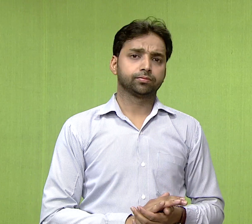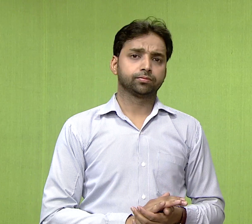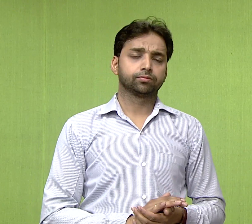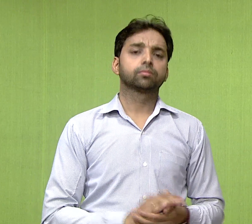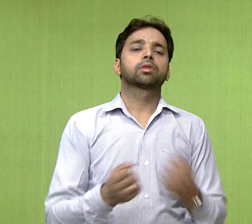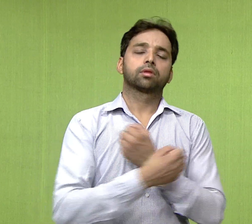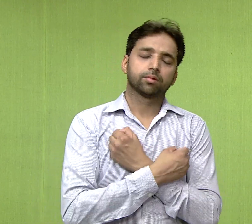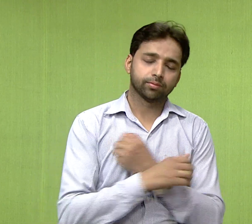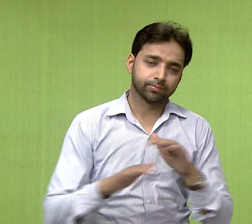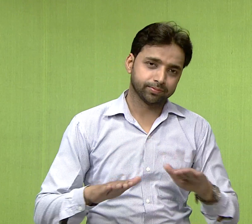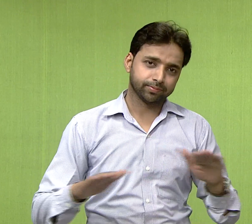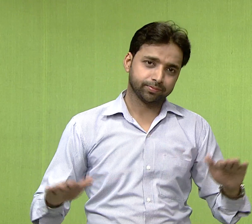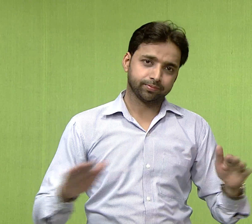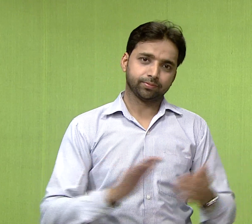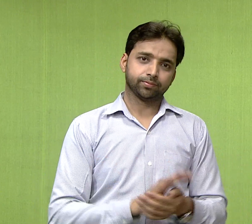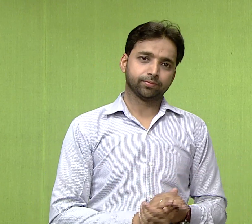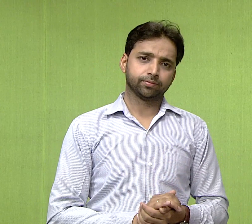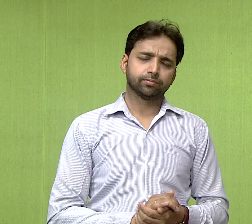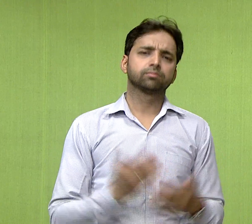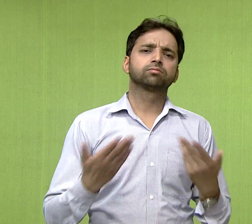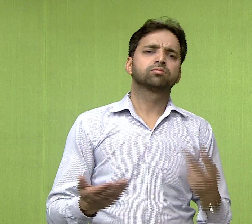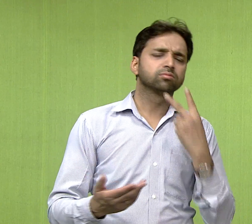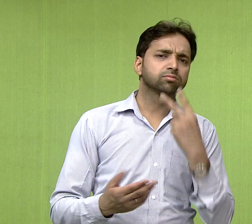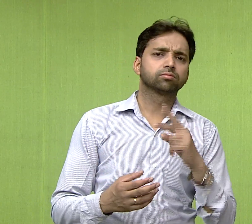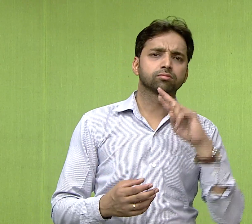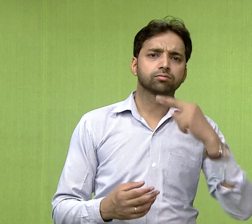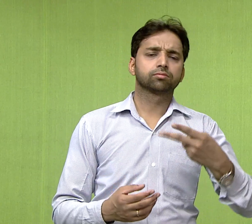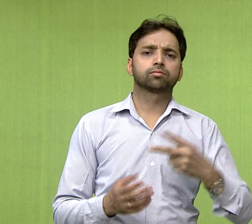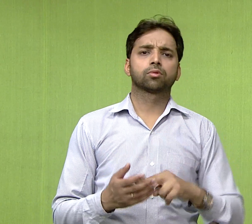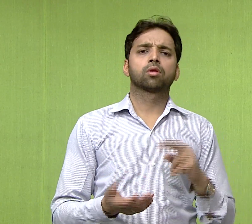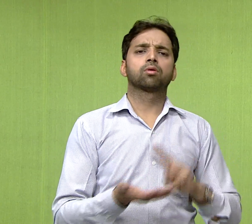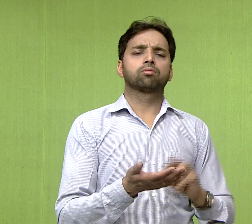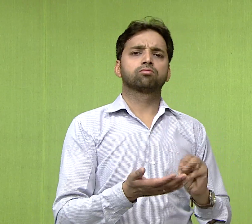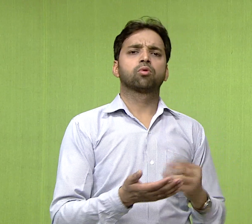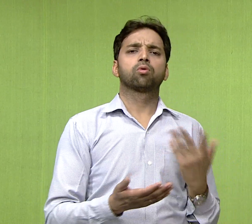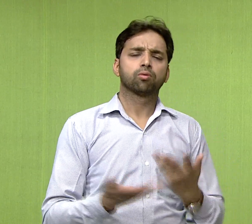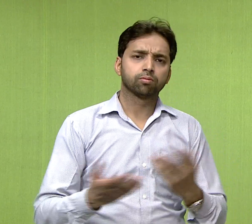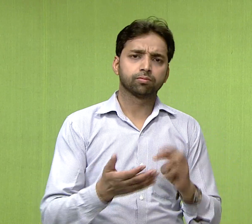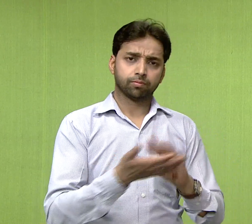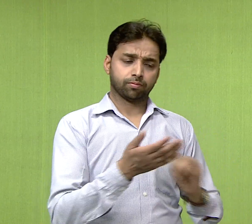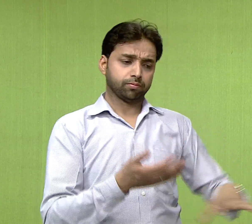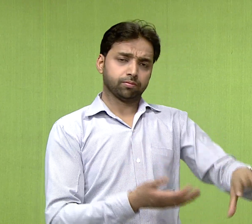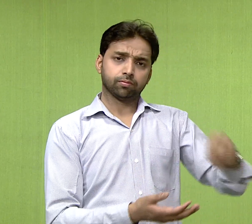Dear learners, tell what material and non material things are.